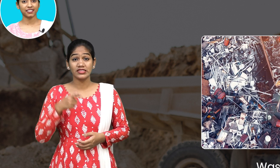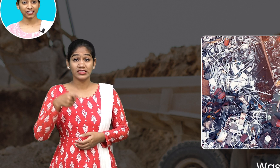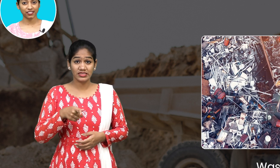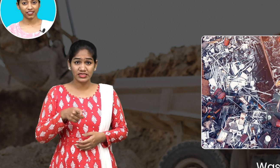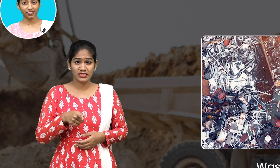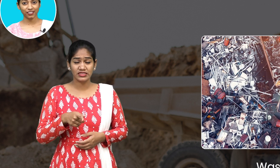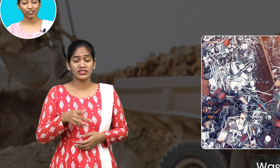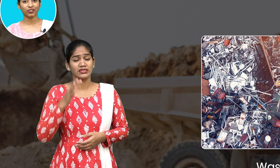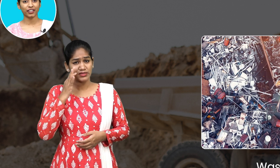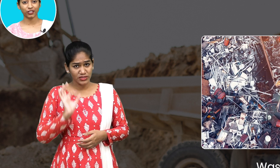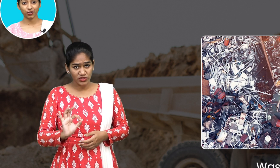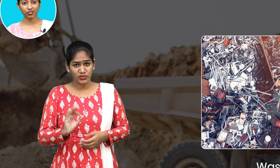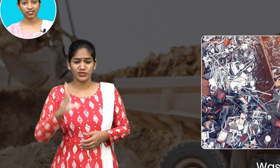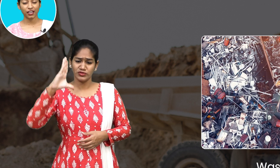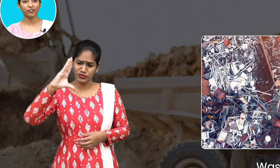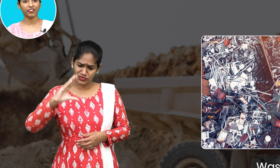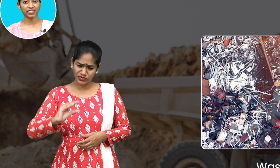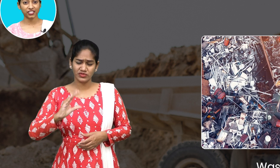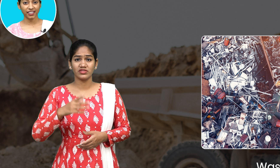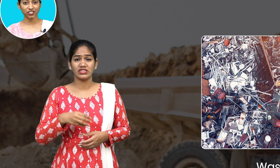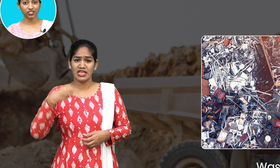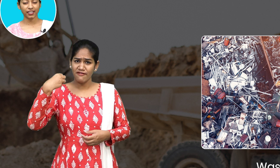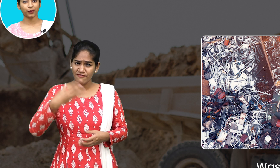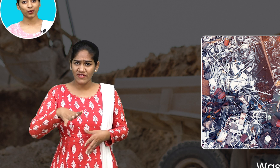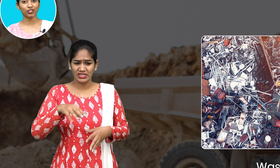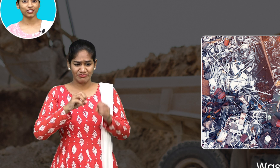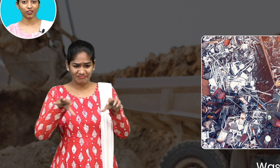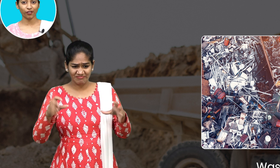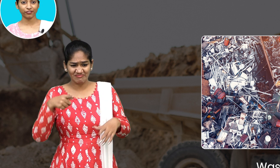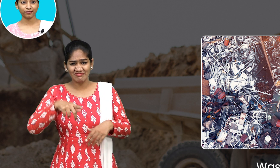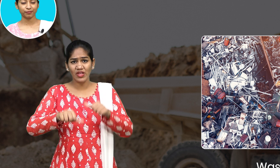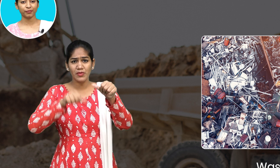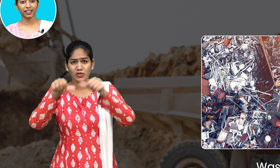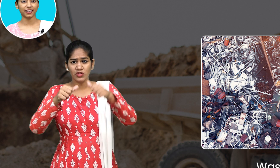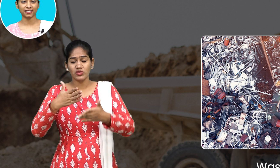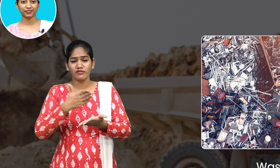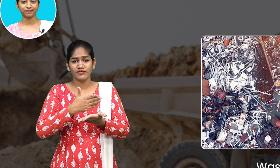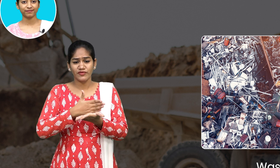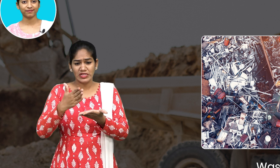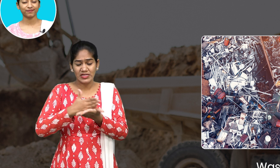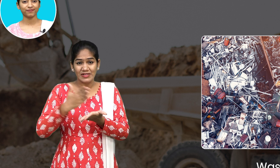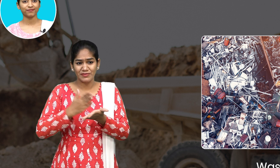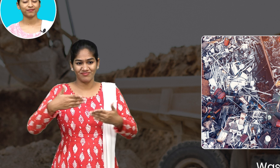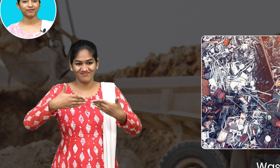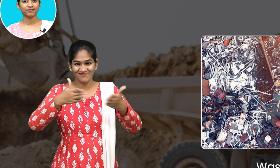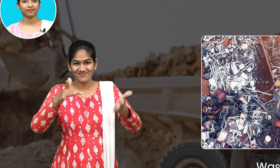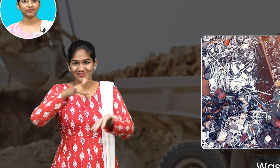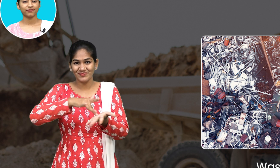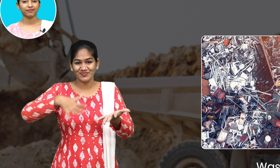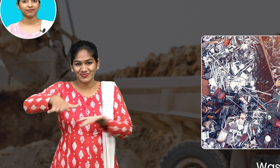It is necessary to reduce wastage in the process of mining.